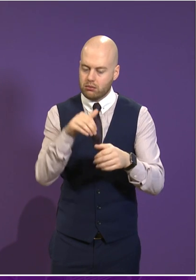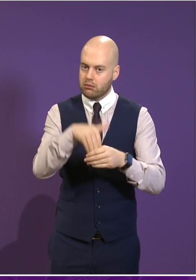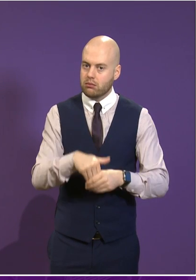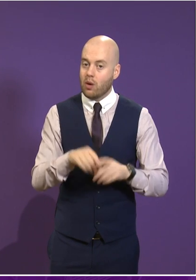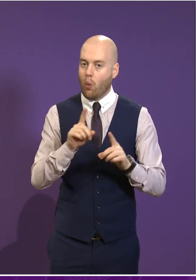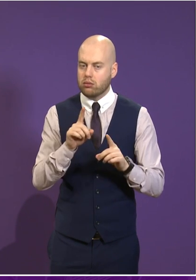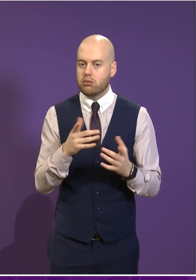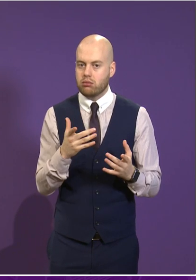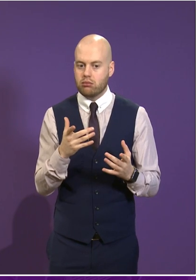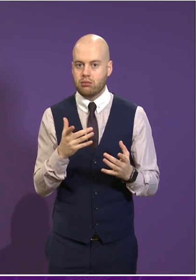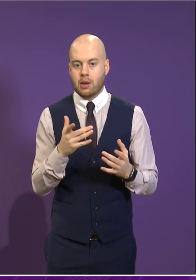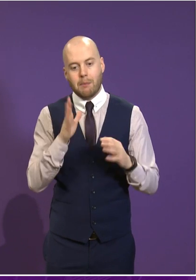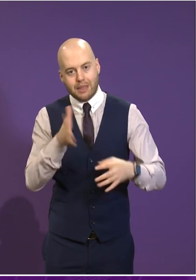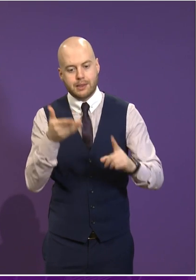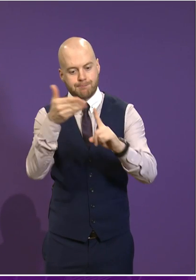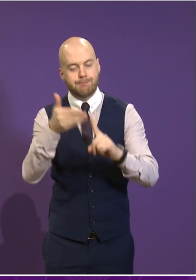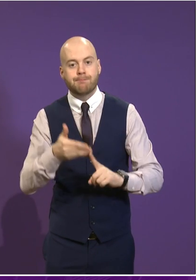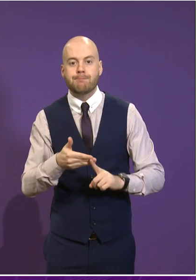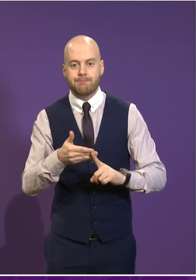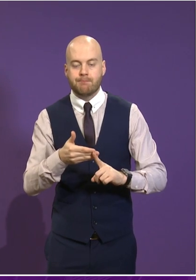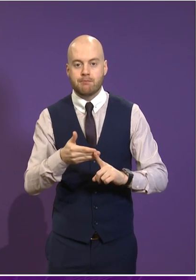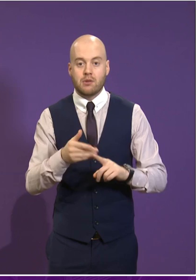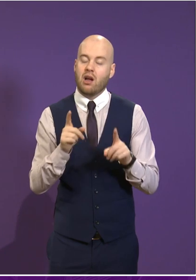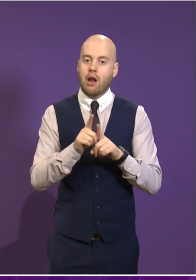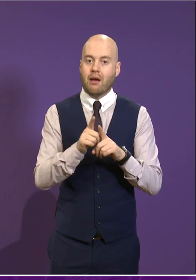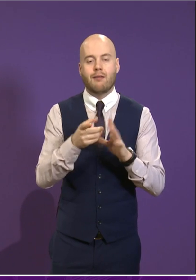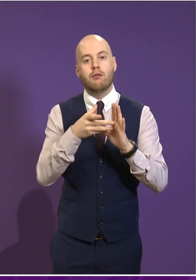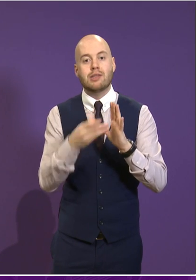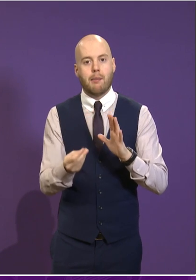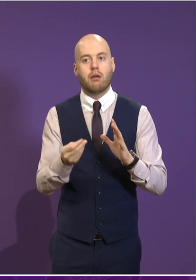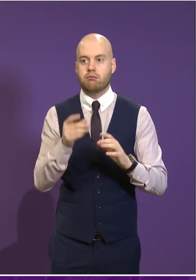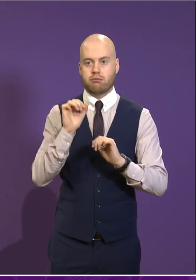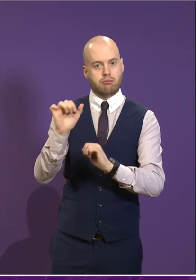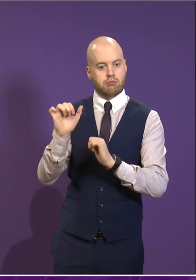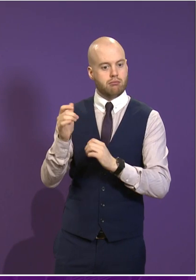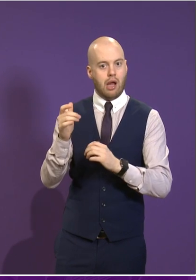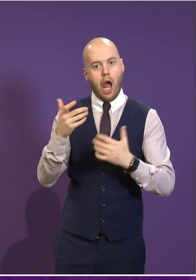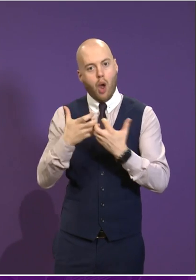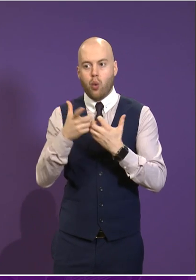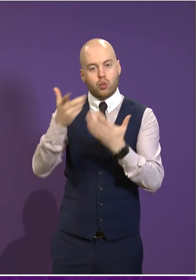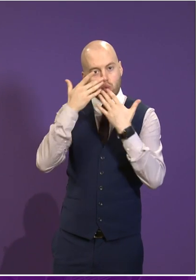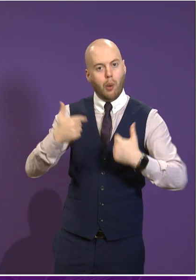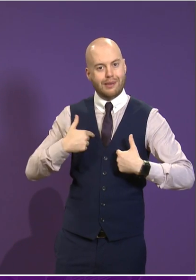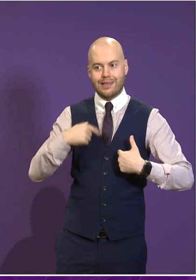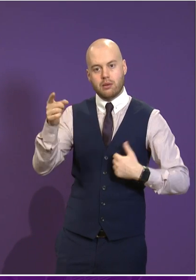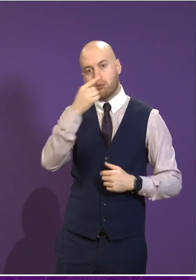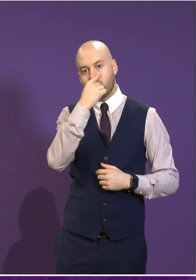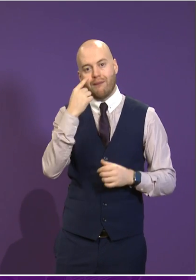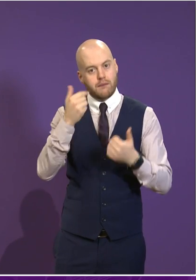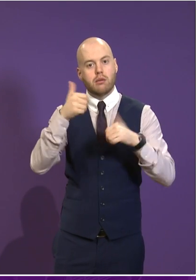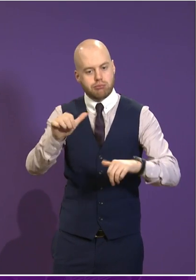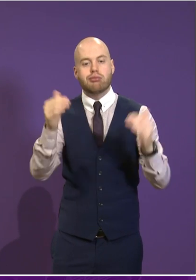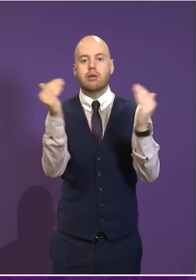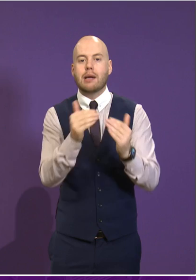some measures that we would want them to use in demonstrating how they're meeting priorities. On